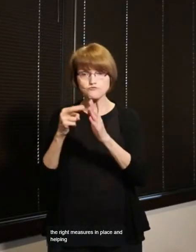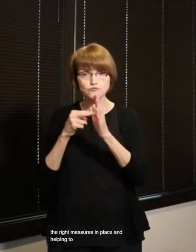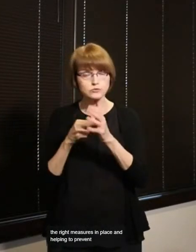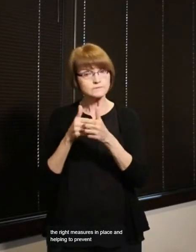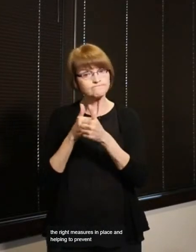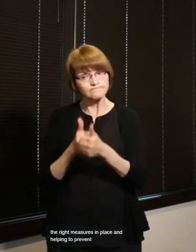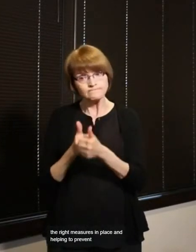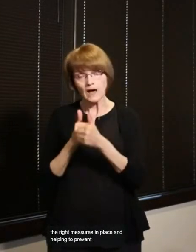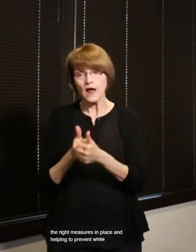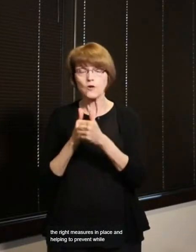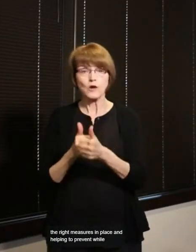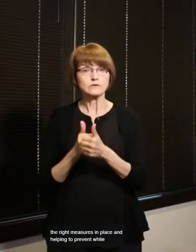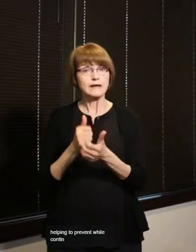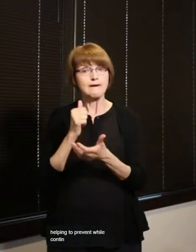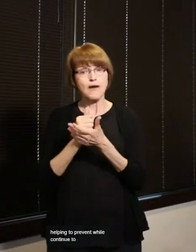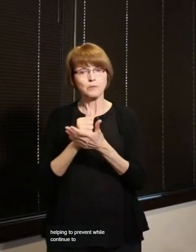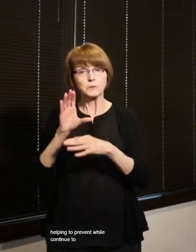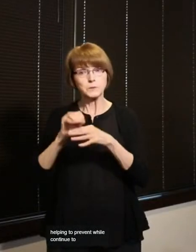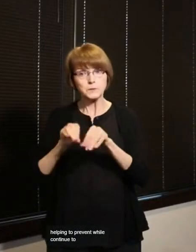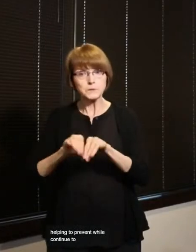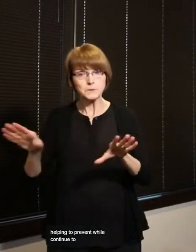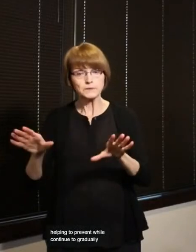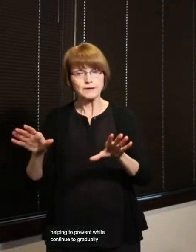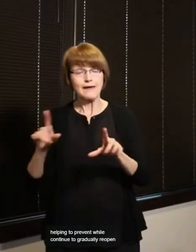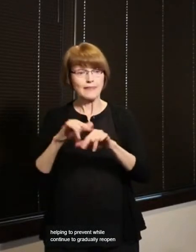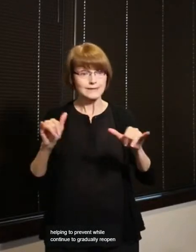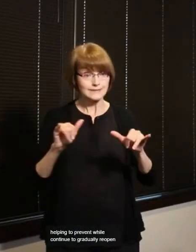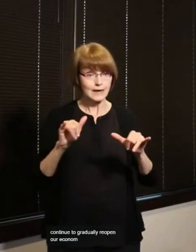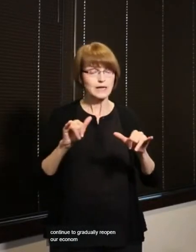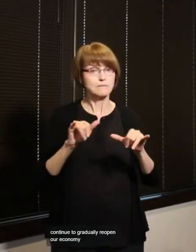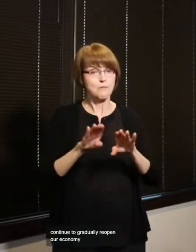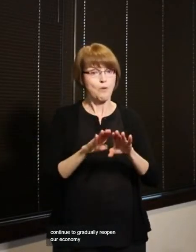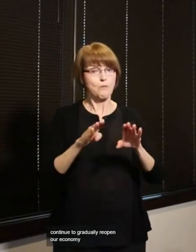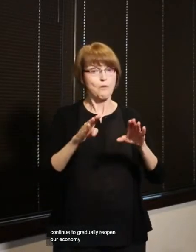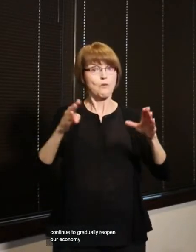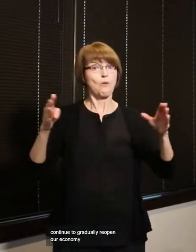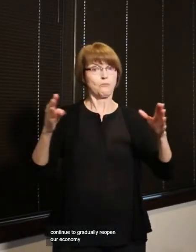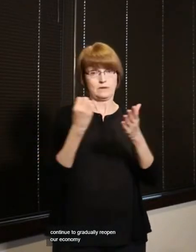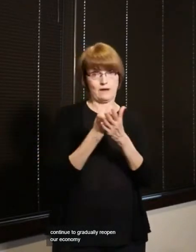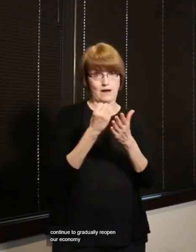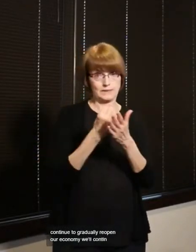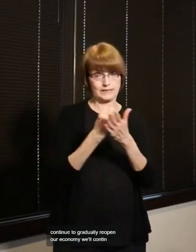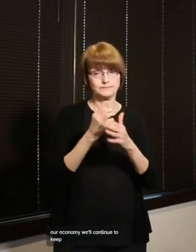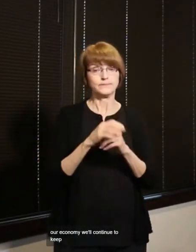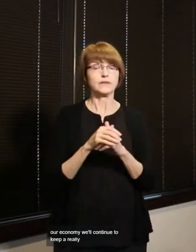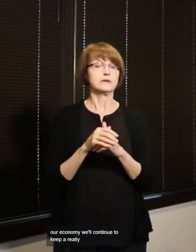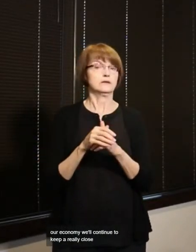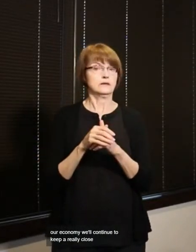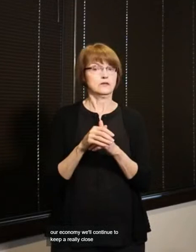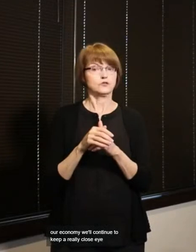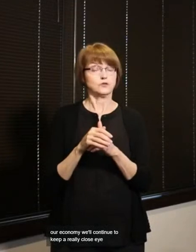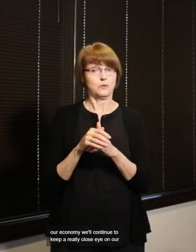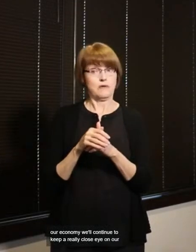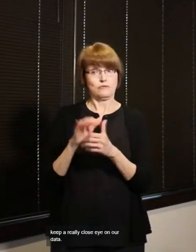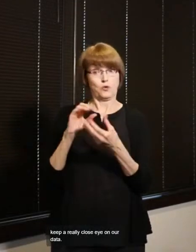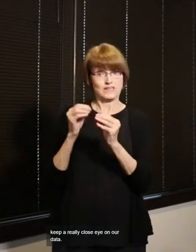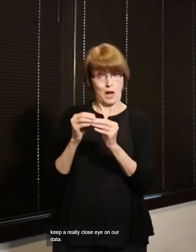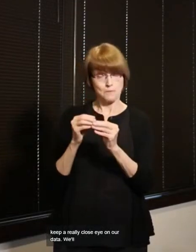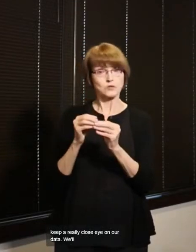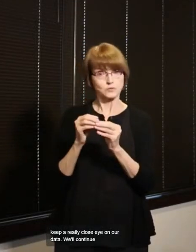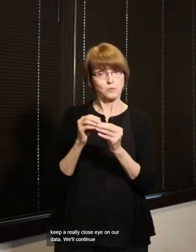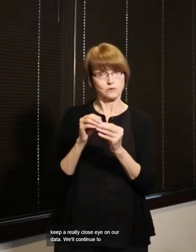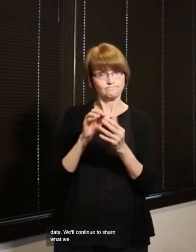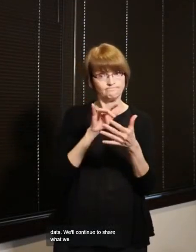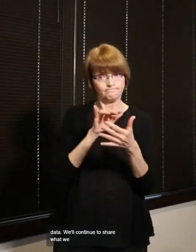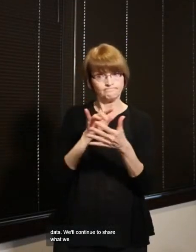prevent spread while we continue to gradually reopen our economy. We'll continue to keep a really close eye on our data. We'll continue to